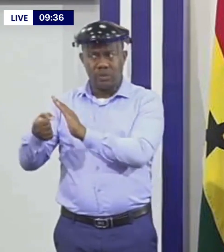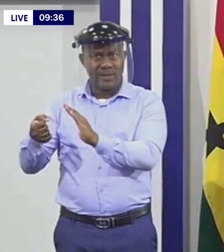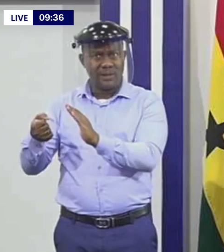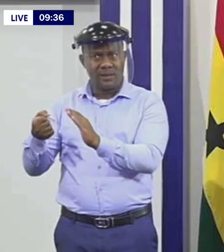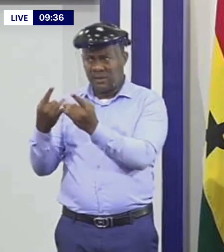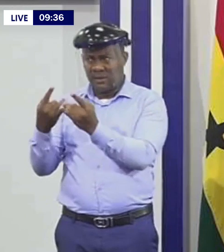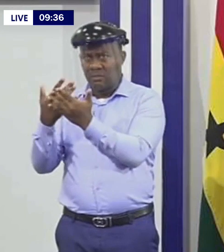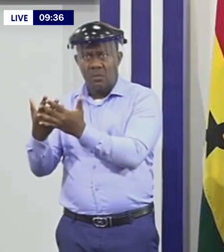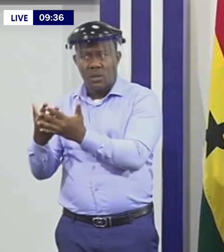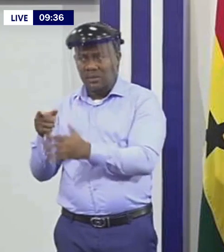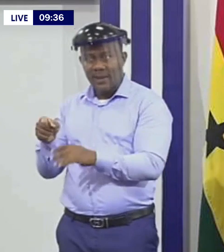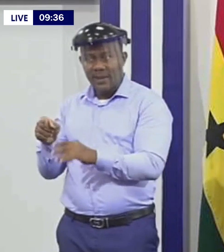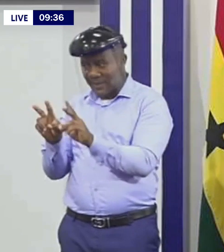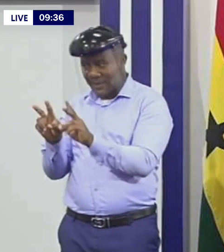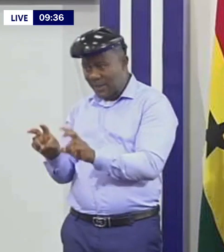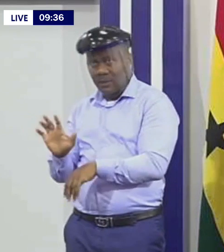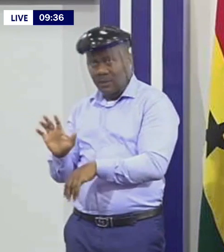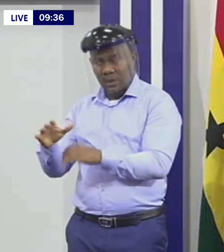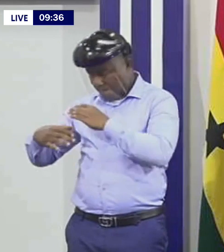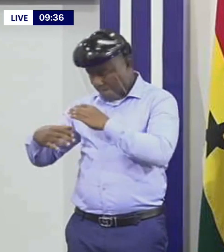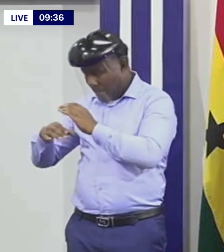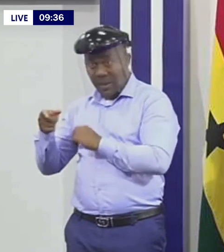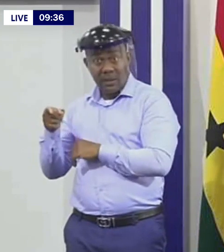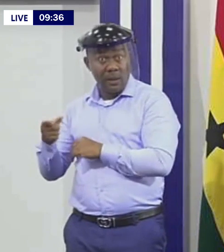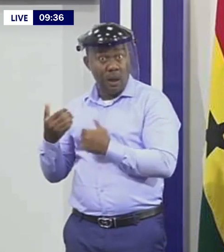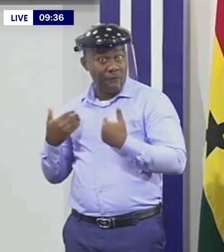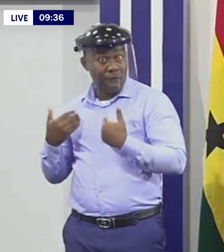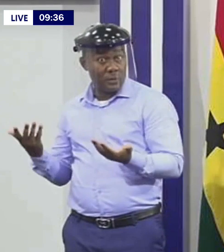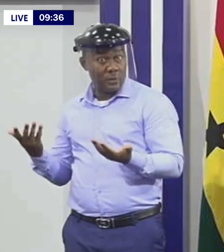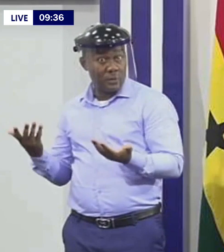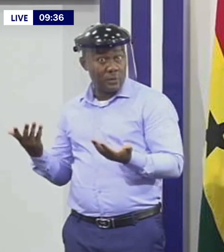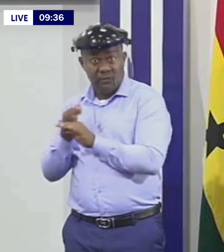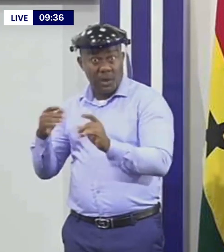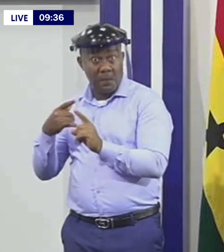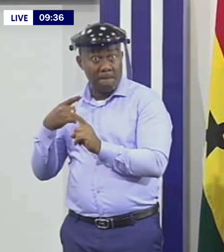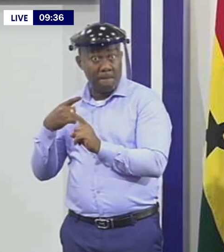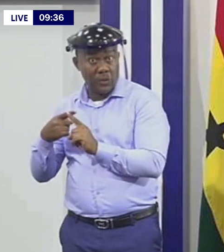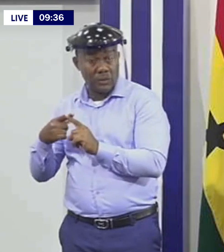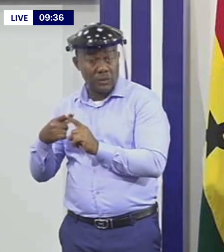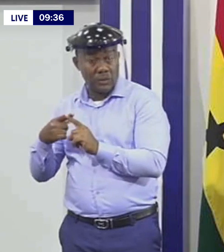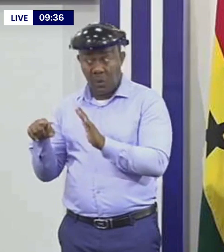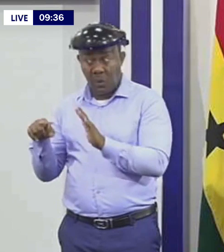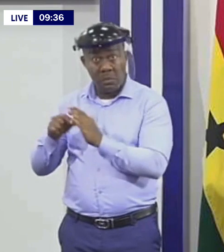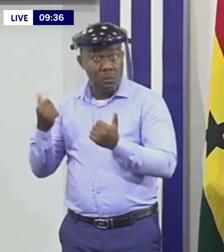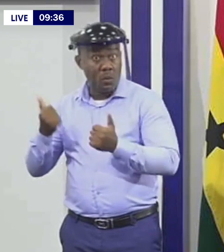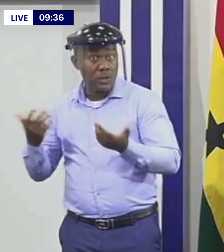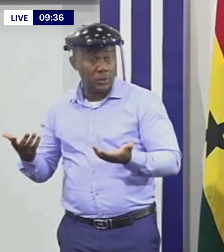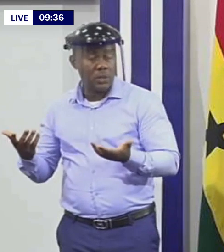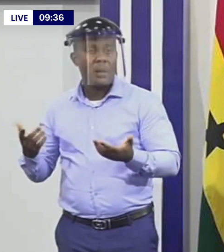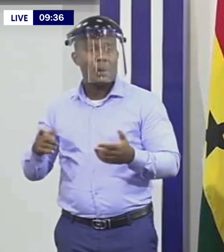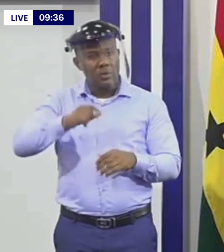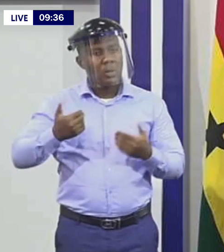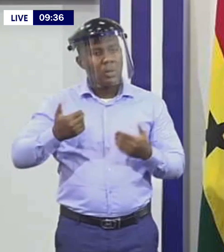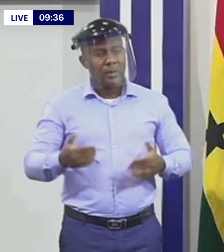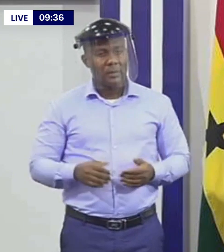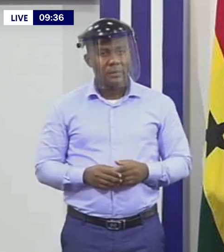stay there and make sure you screen and make and ensure they are free of the virus before they can come in? We will be